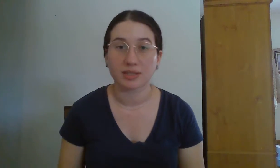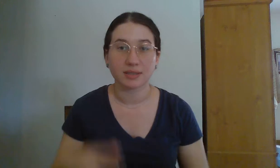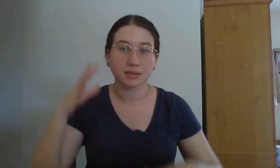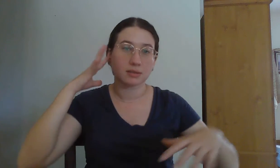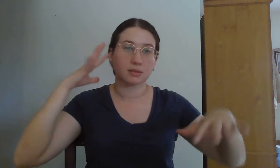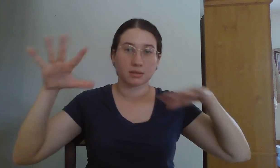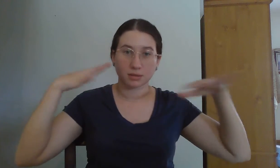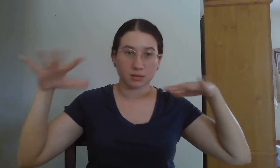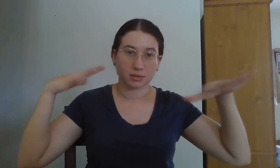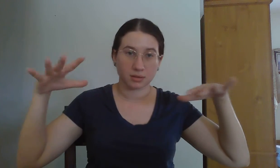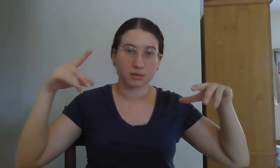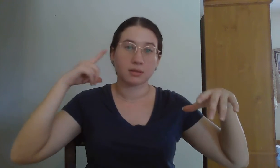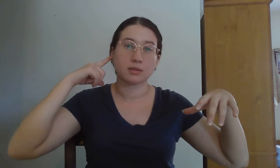noisy.